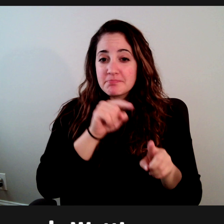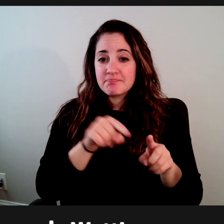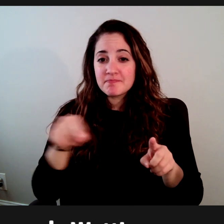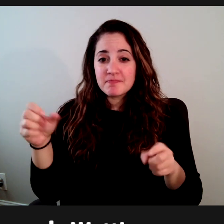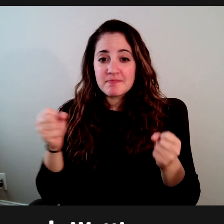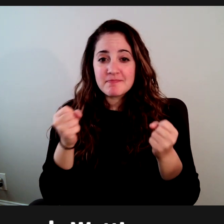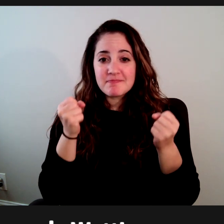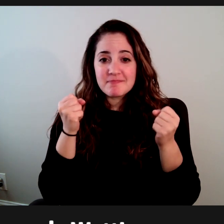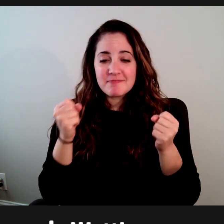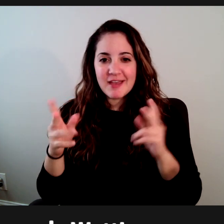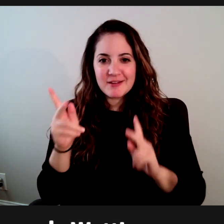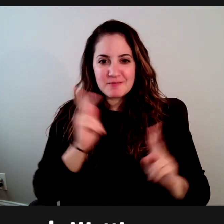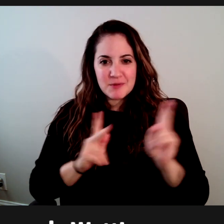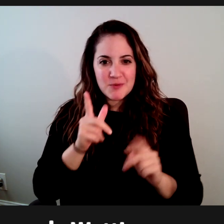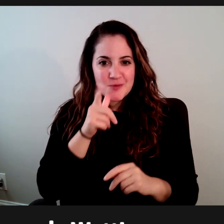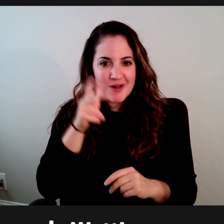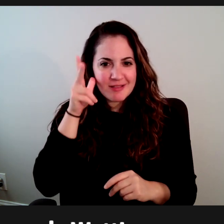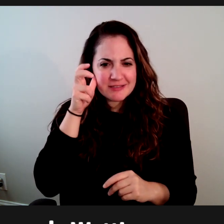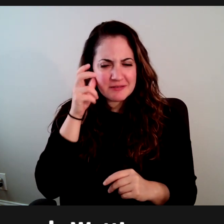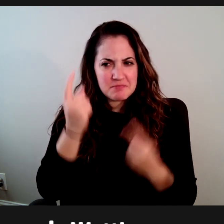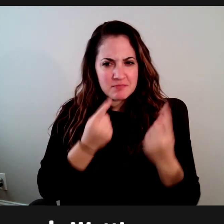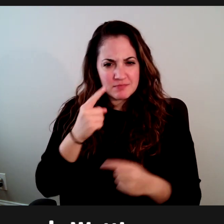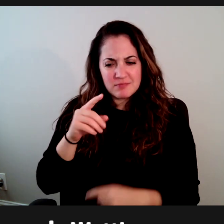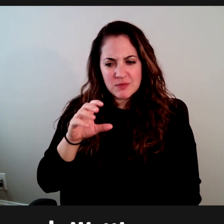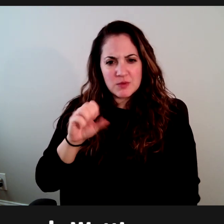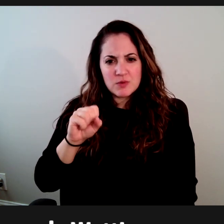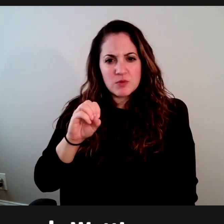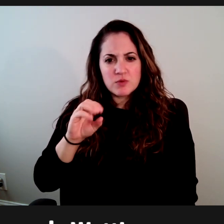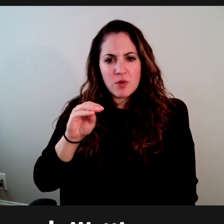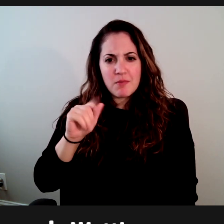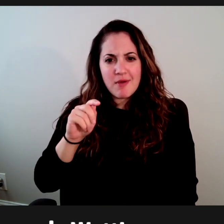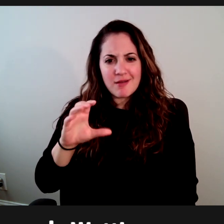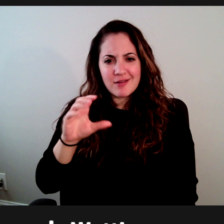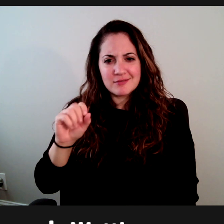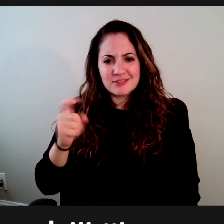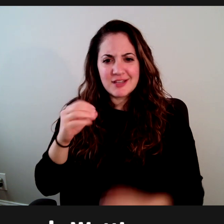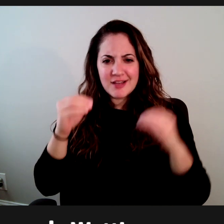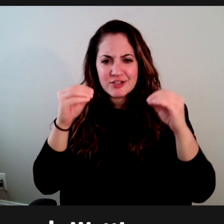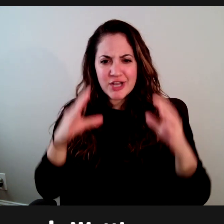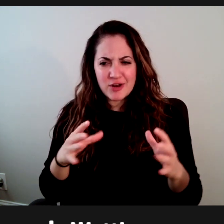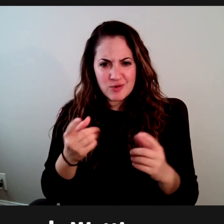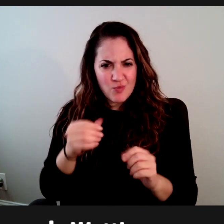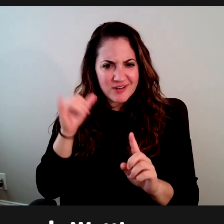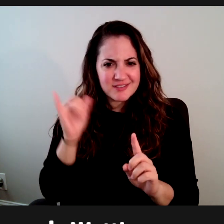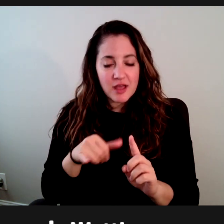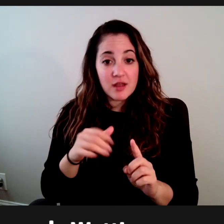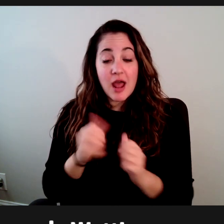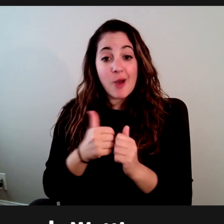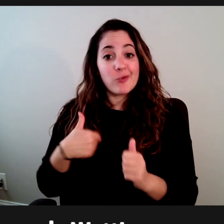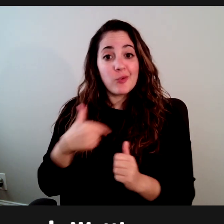I'm imagining that a lot of listeners might be wondering what a somatic sex educator is and how do